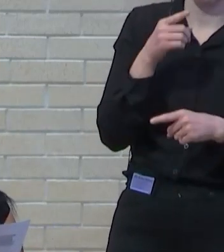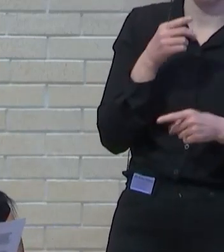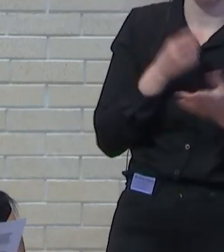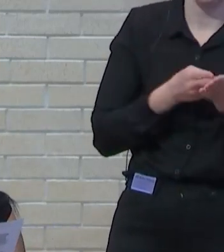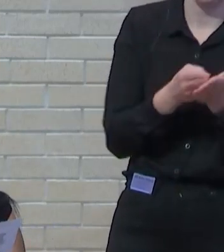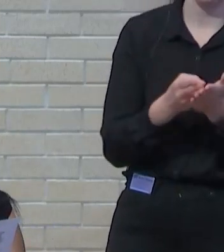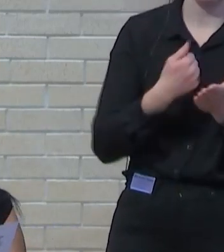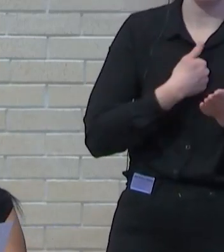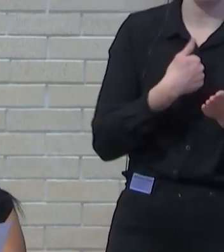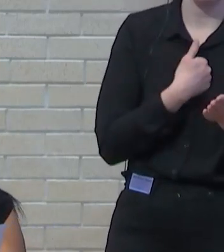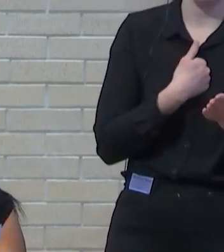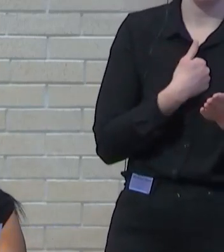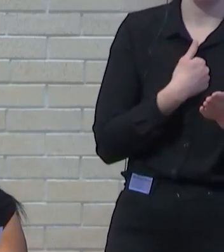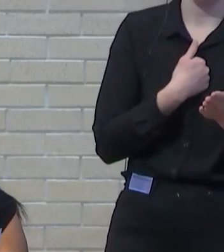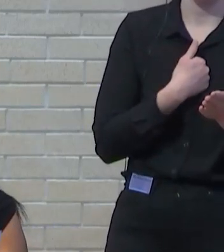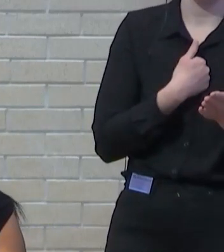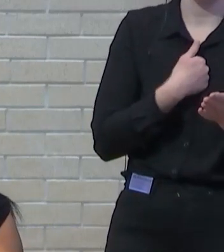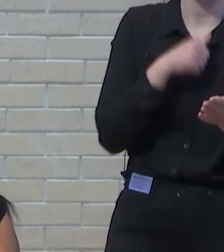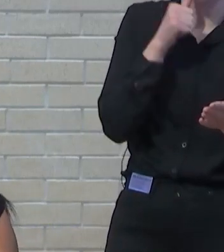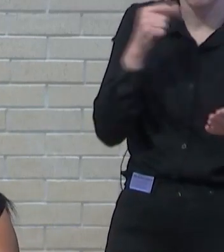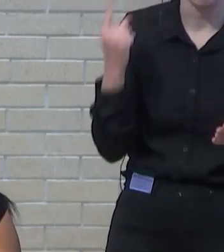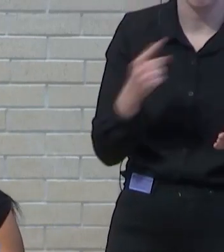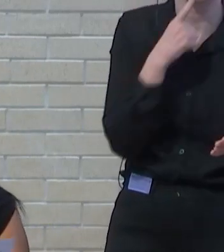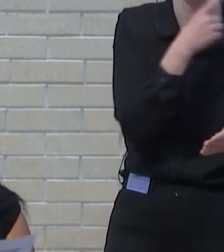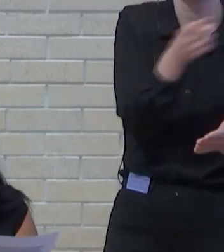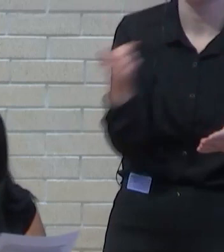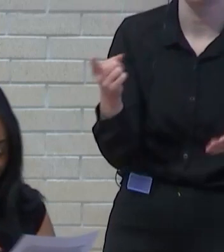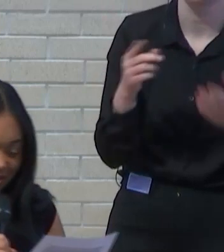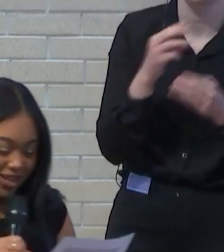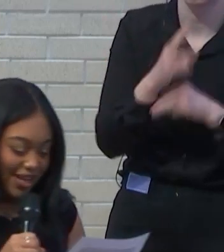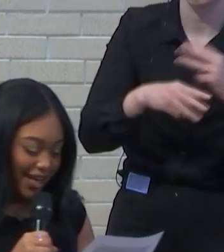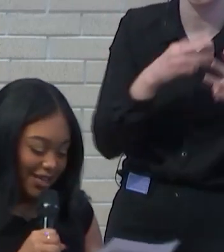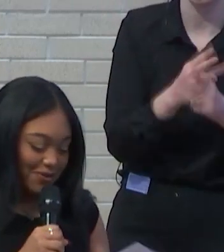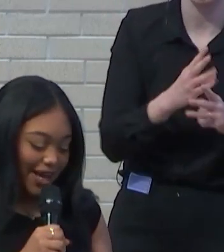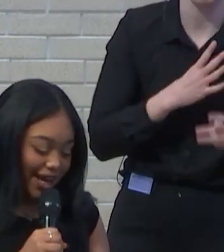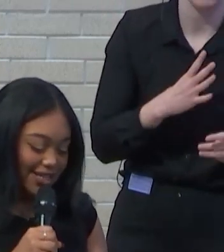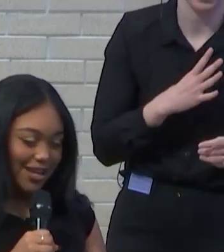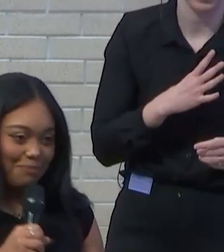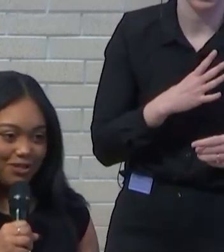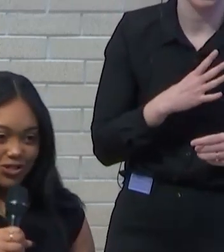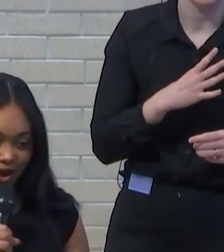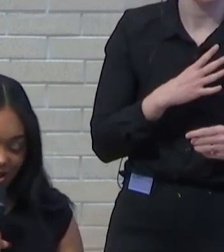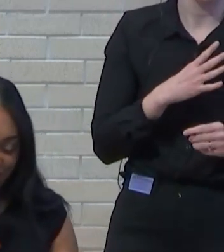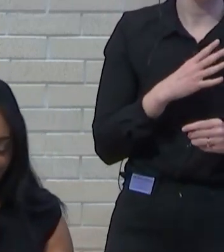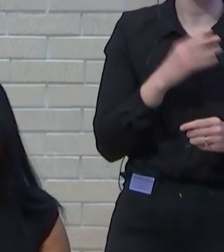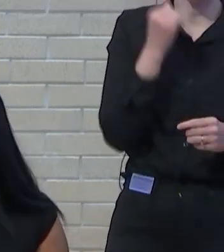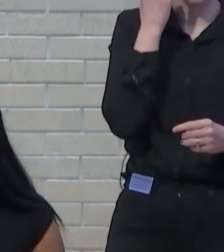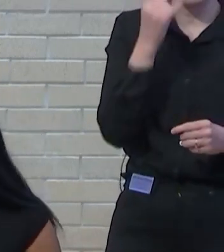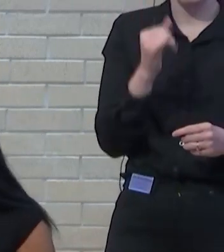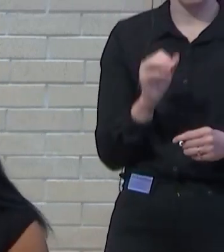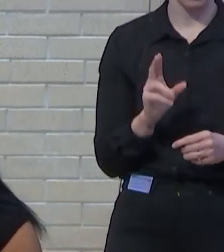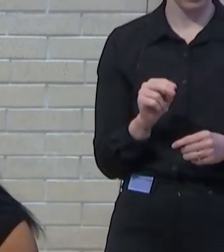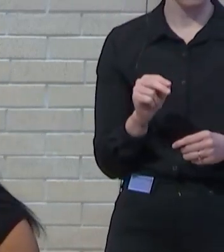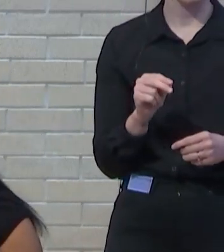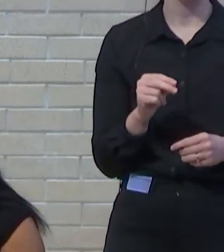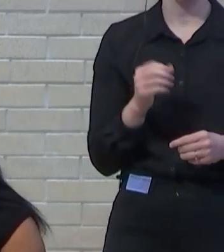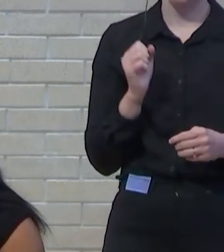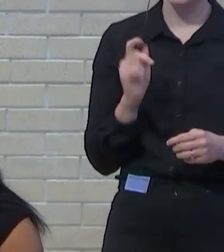And not tell the world that you are fine so often that you believe it yourself. It is okay to not be strong, and that is not